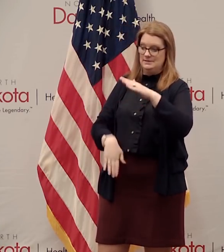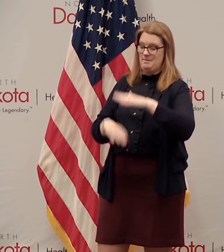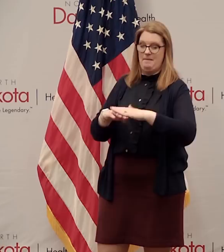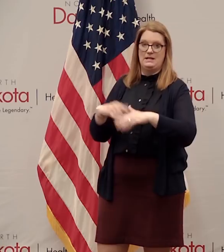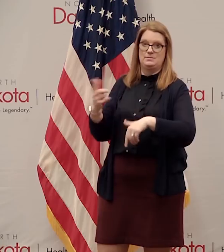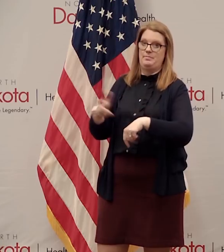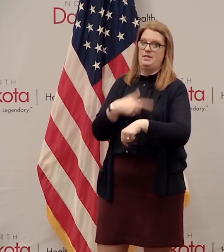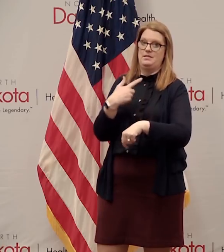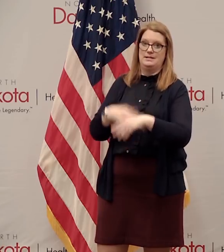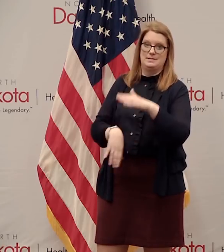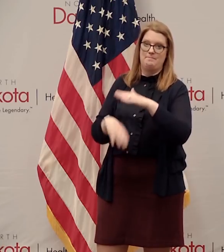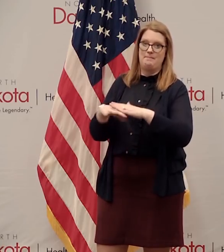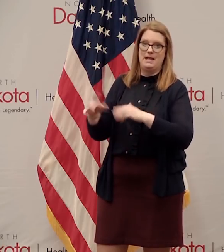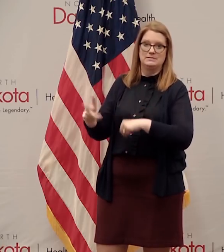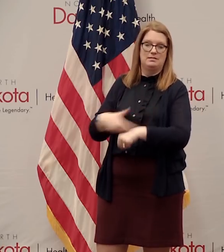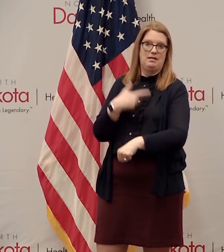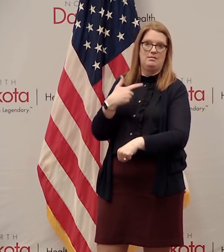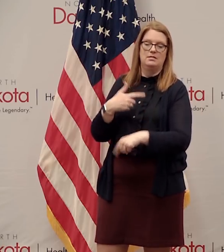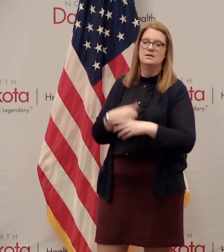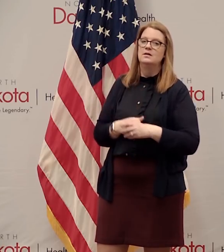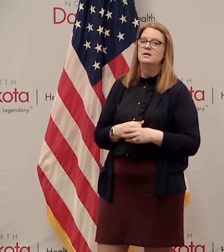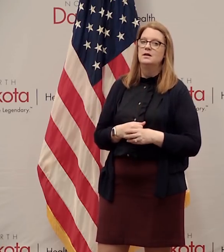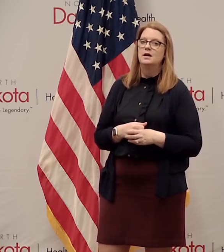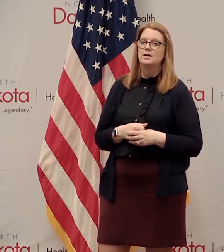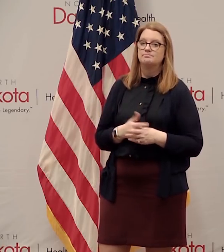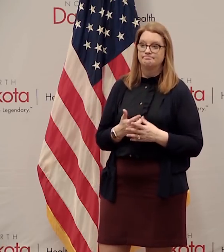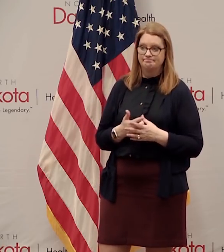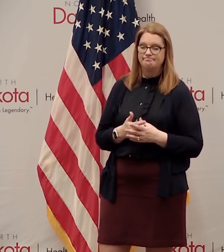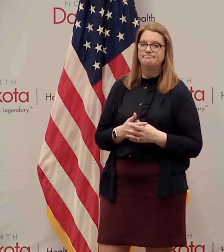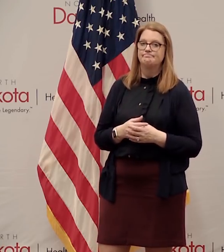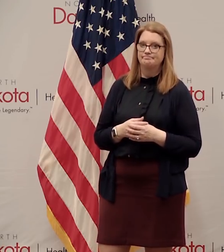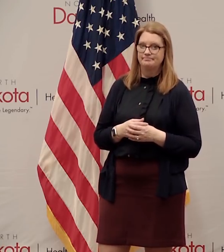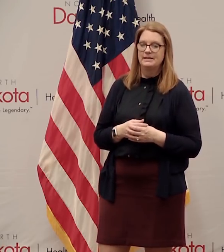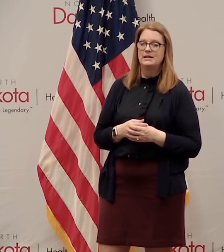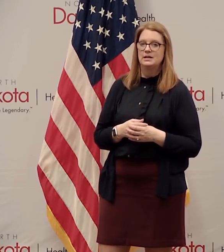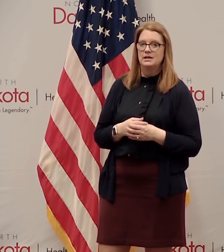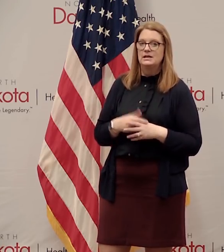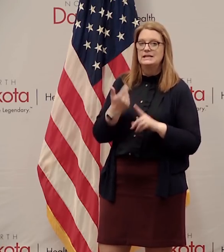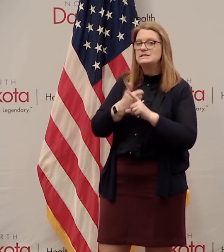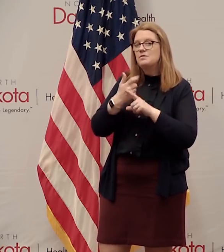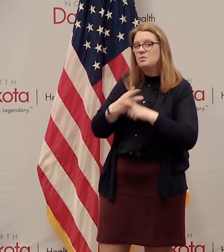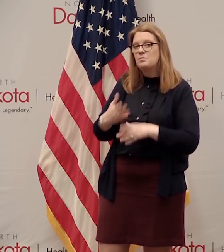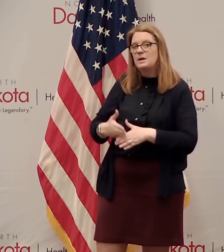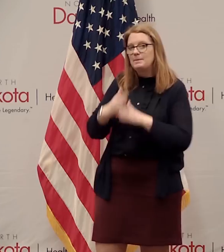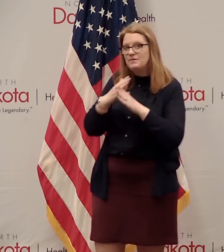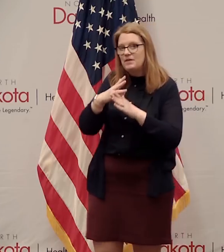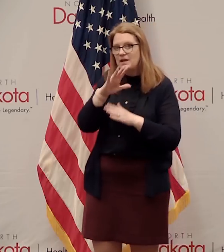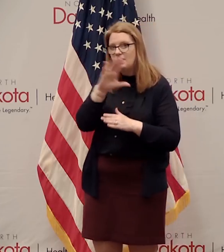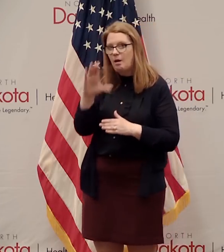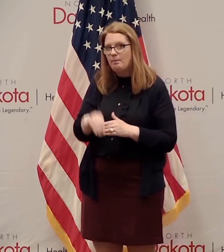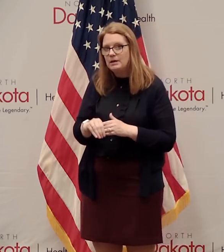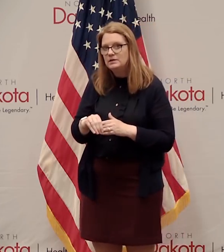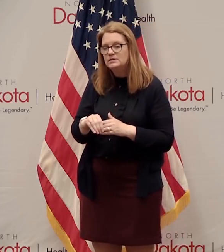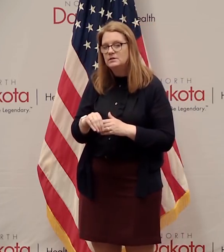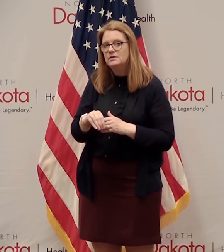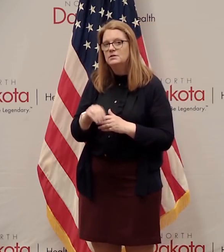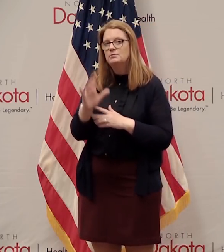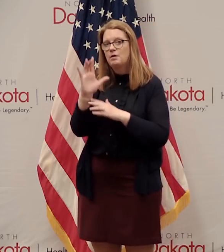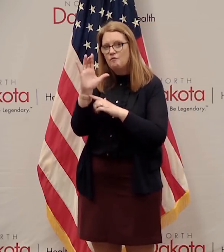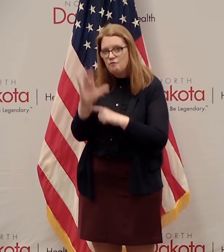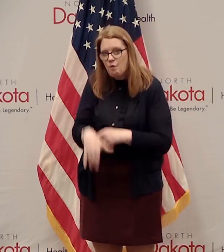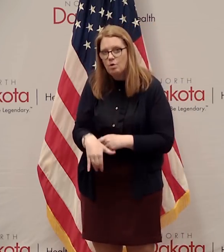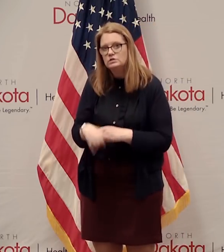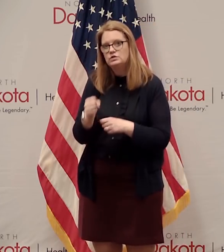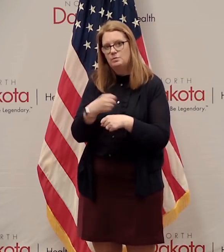this. And this again would prevent companies from being forced to produce at a